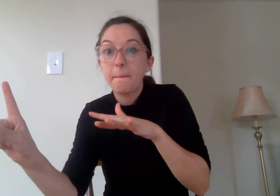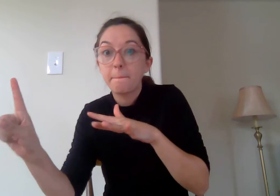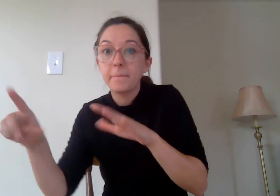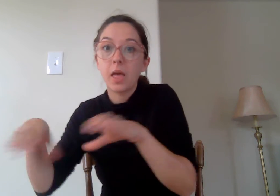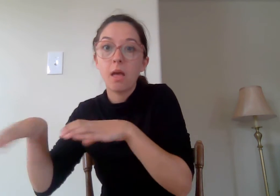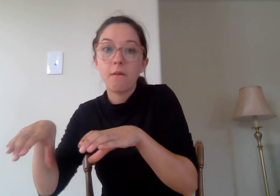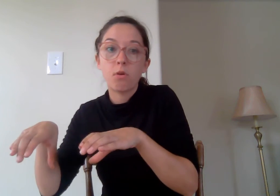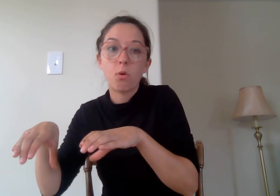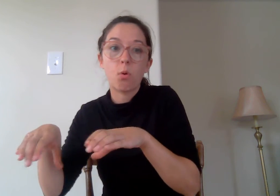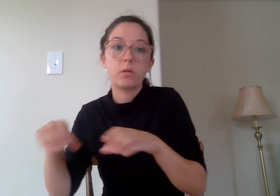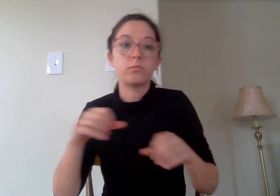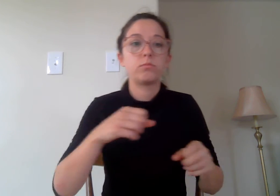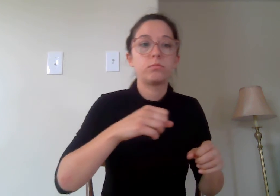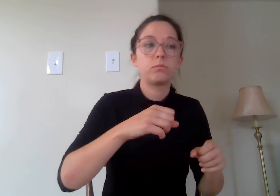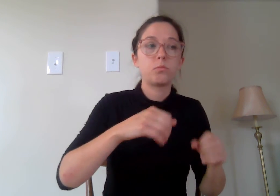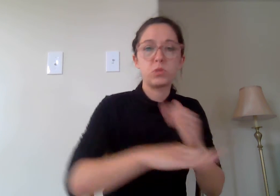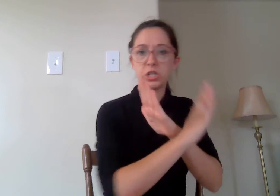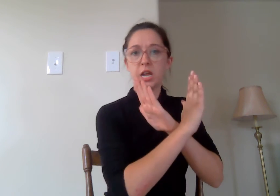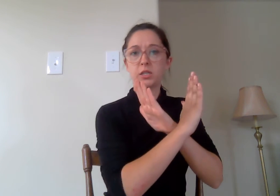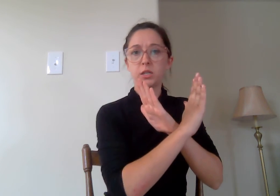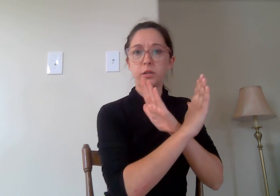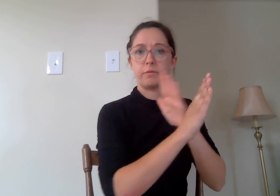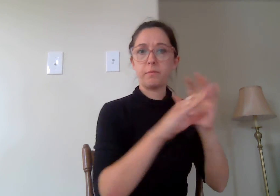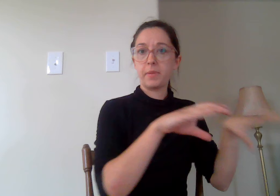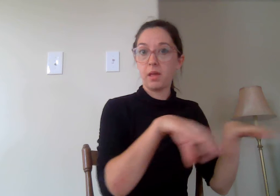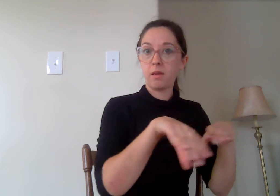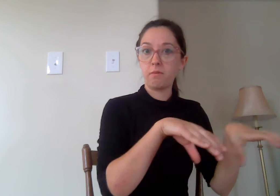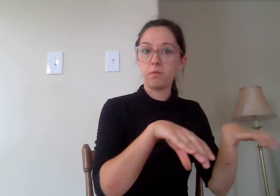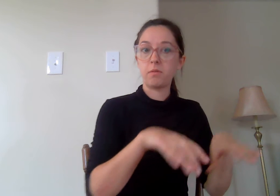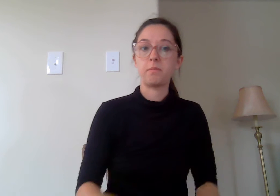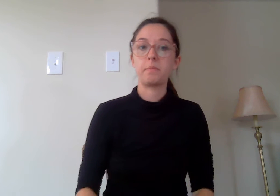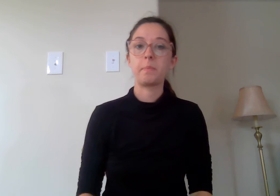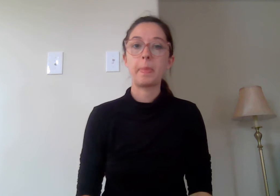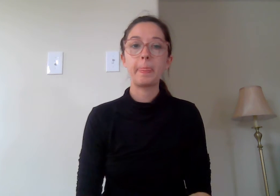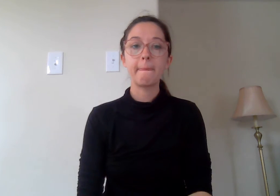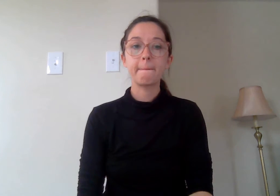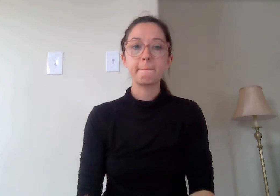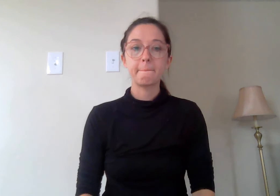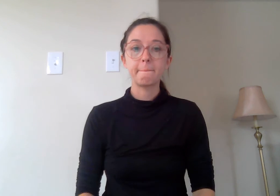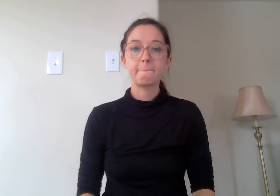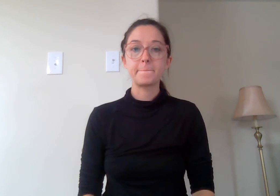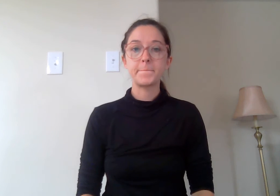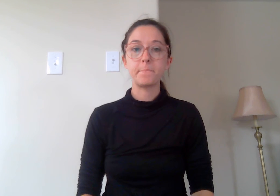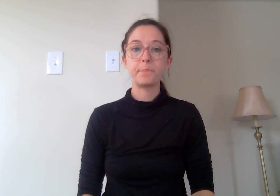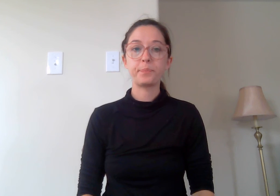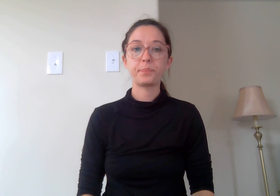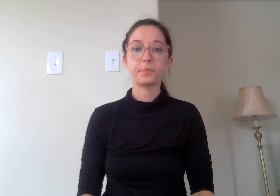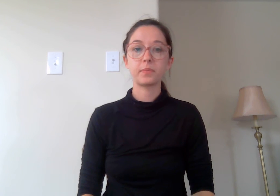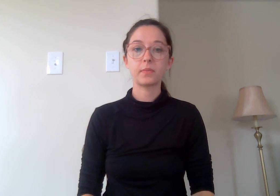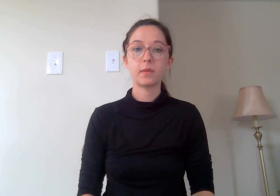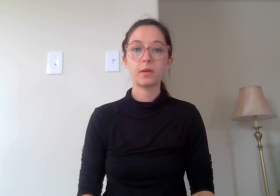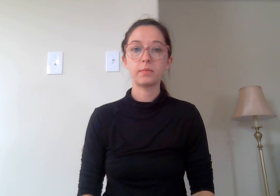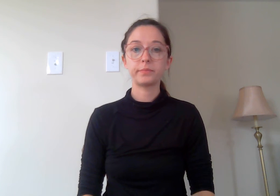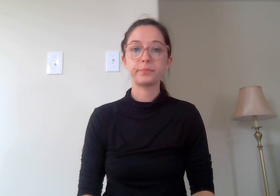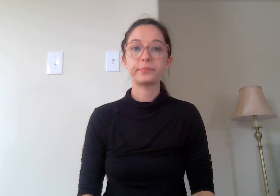anger, anxiety, depression, etc. So these things are going on, and they're all interacting. The one really cool thing is if